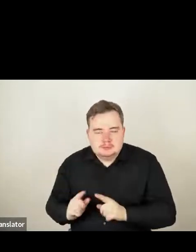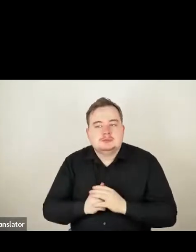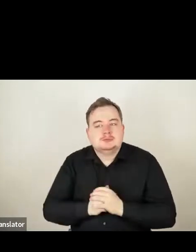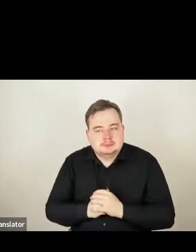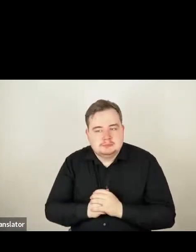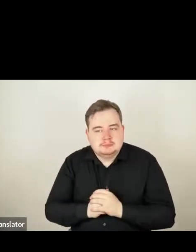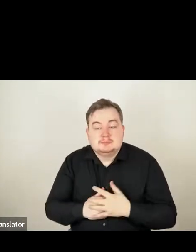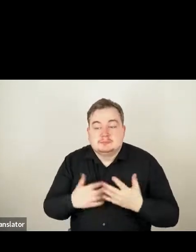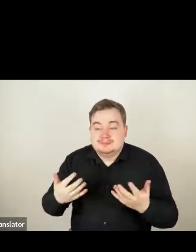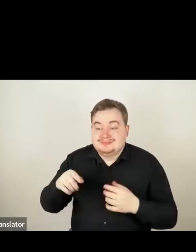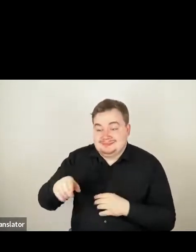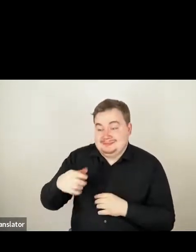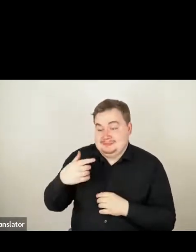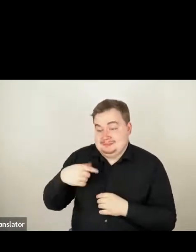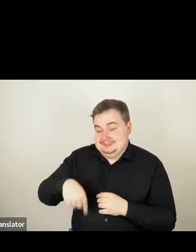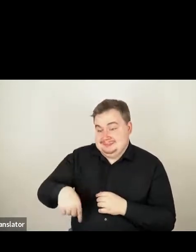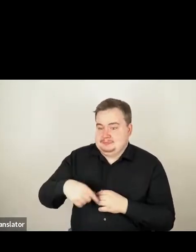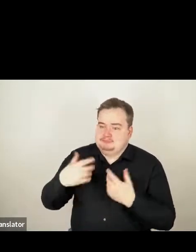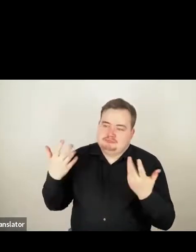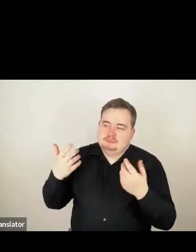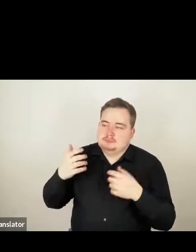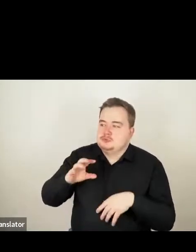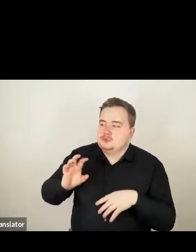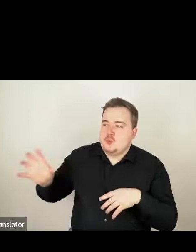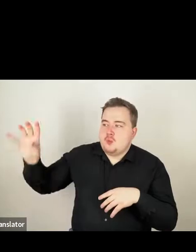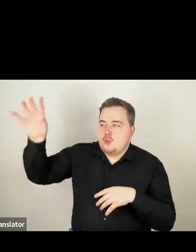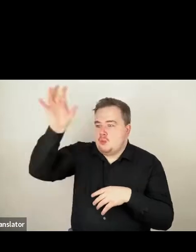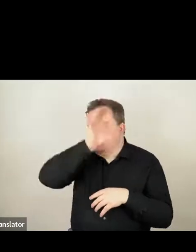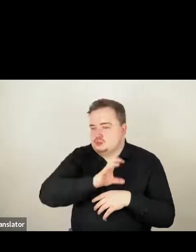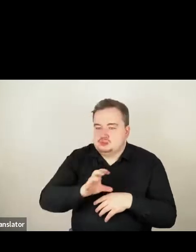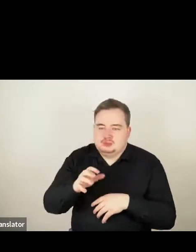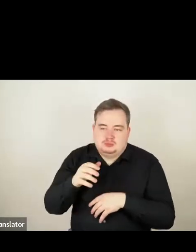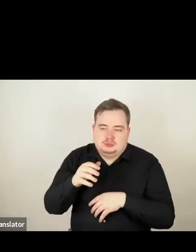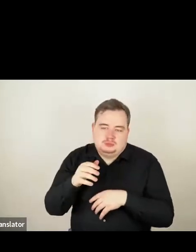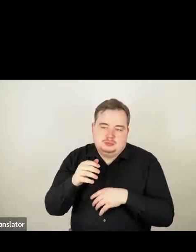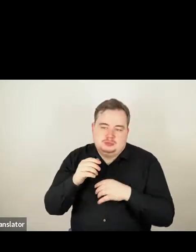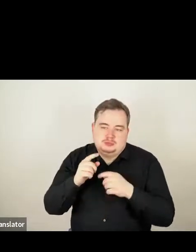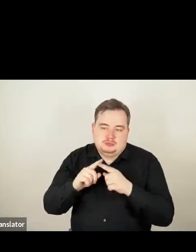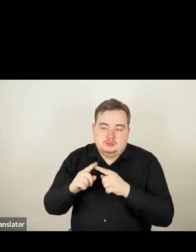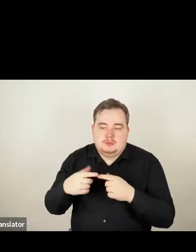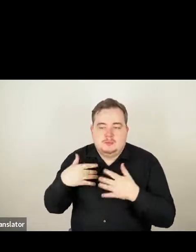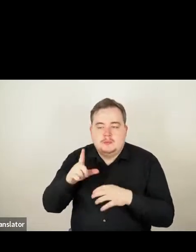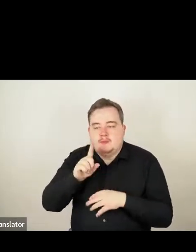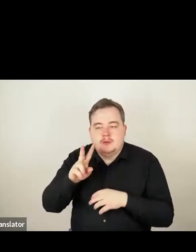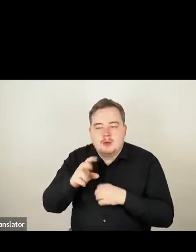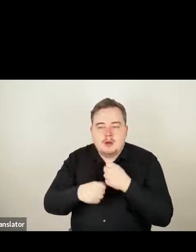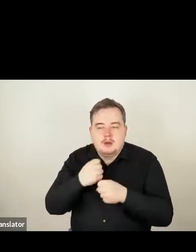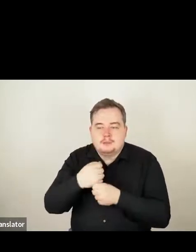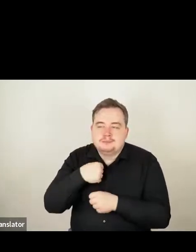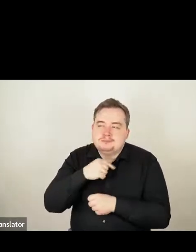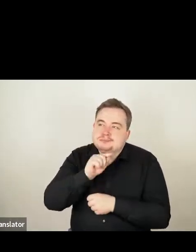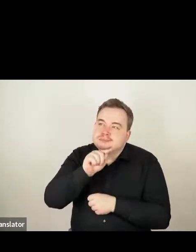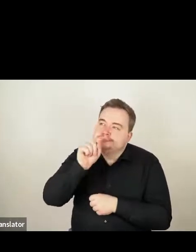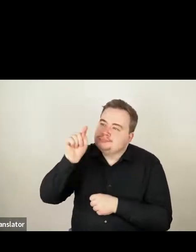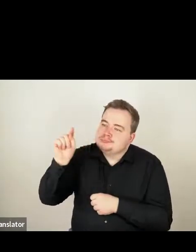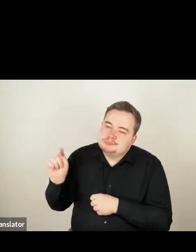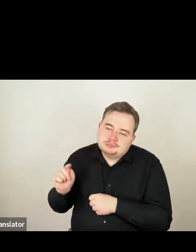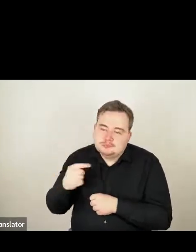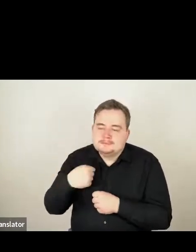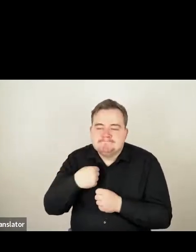internationally now for over 12 years is that those who aren't always involved